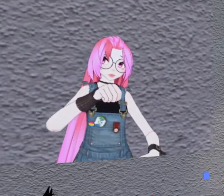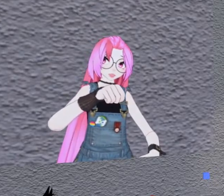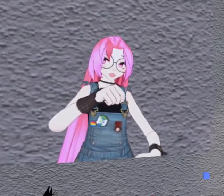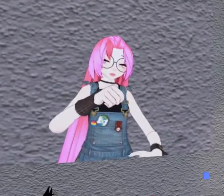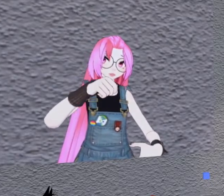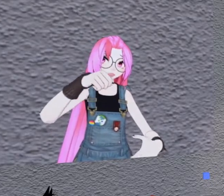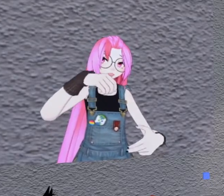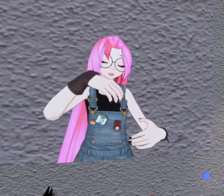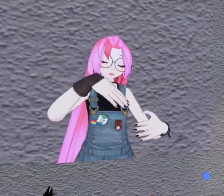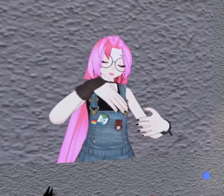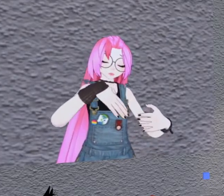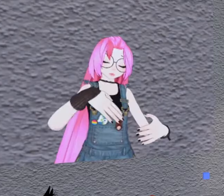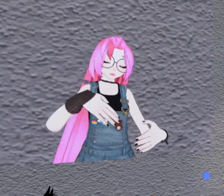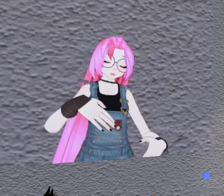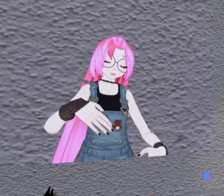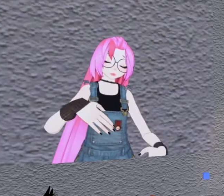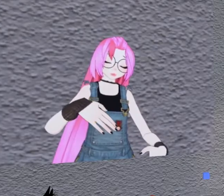Yeah, it's...